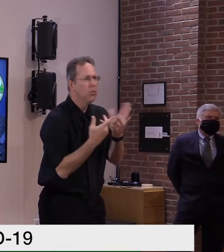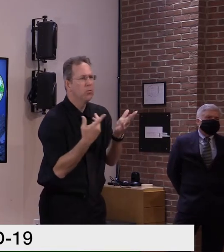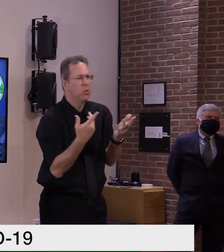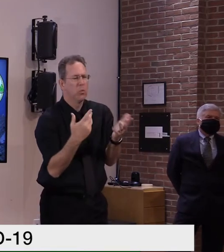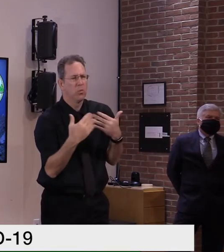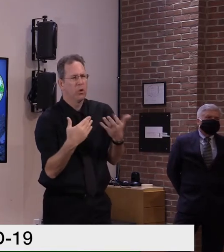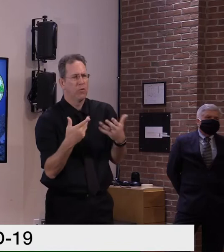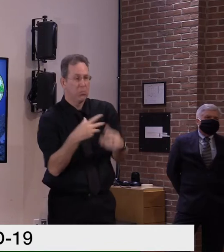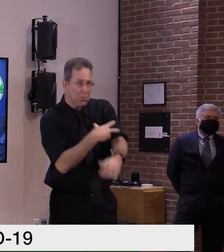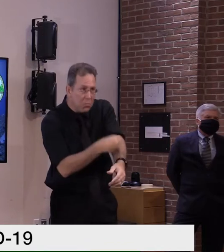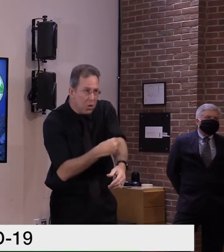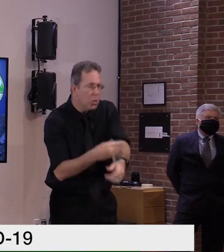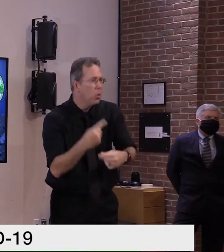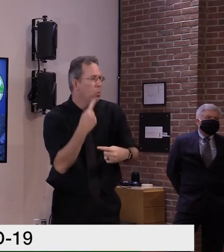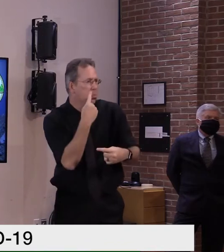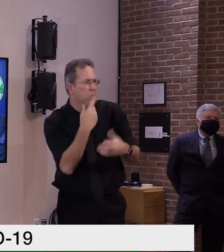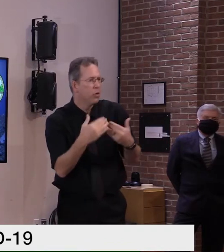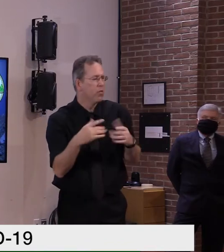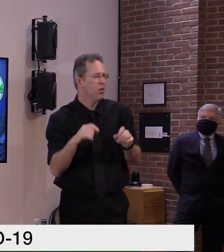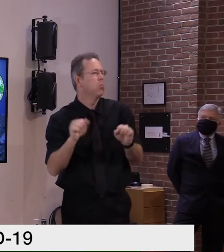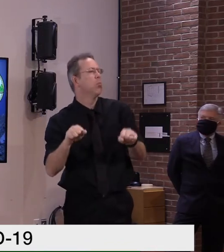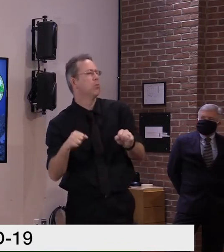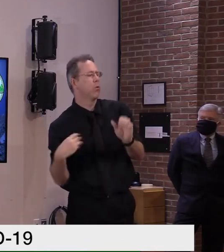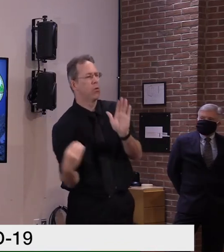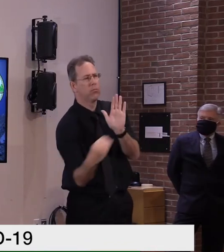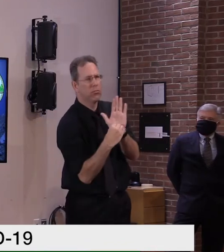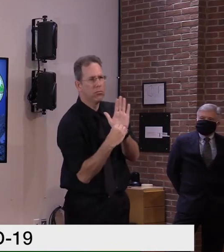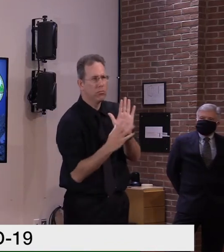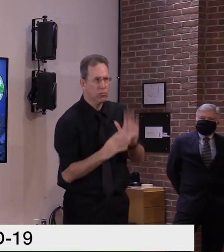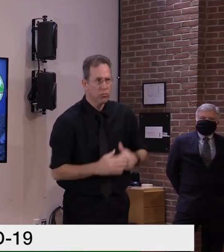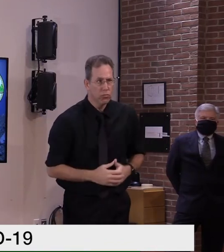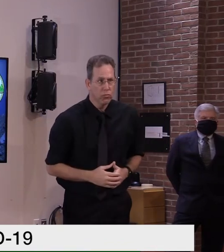have had a PCR or nothing else. Thank you.